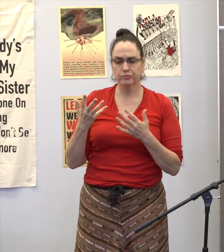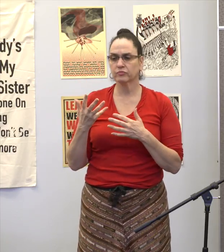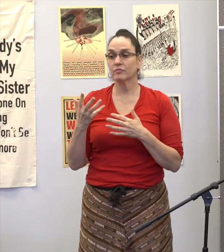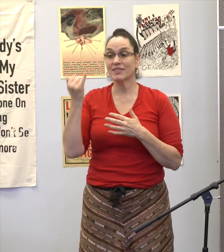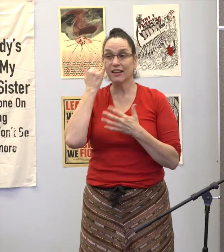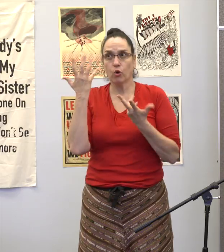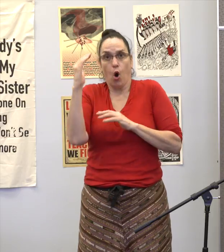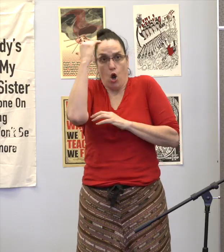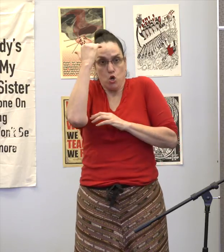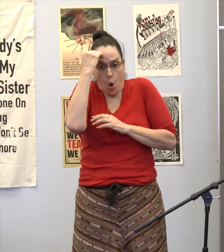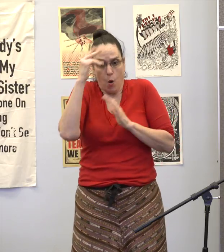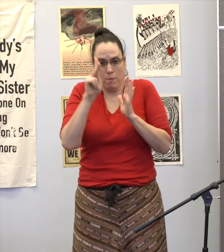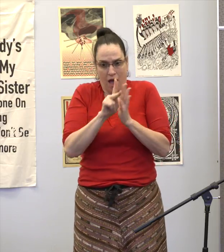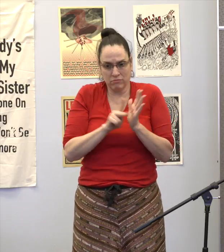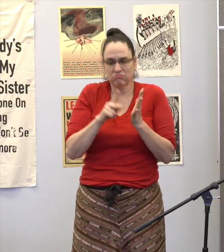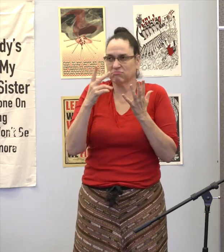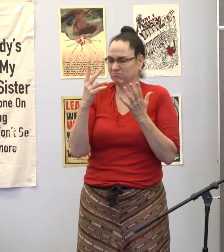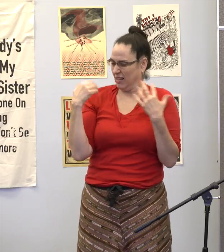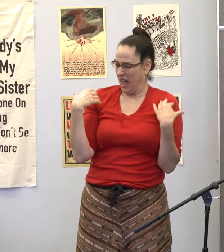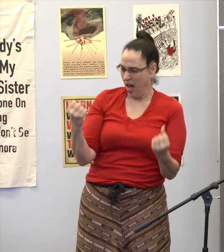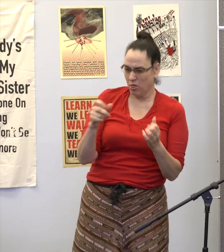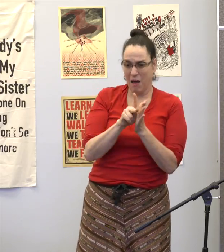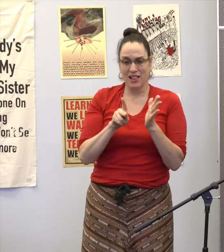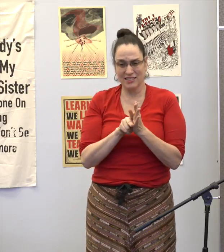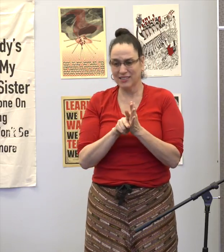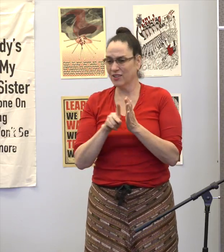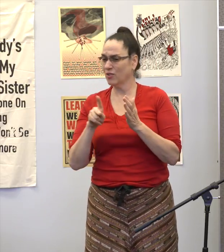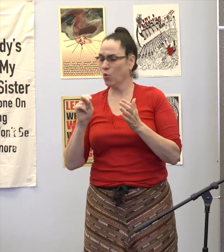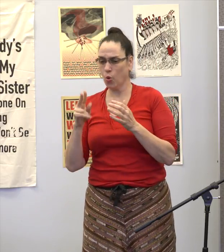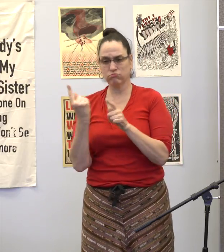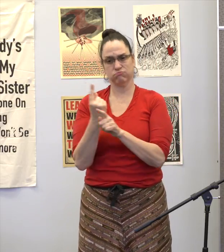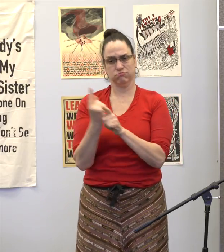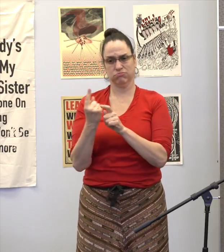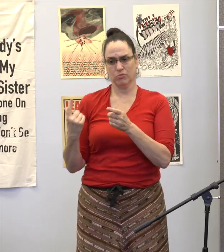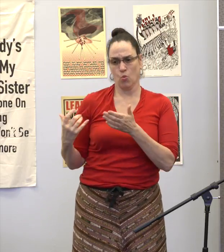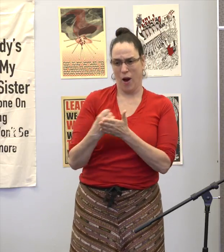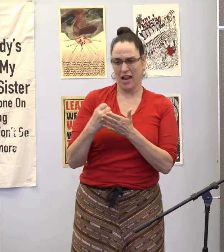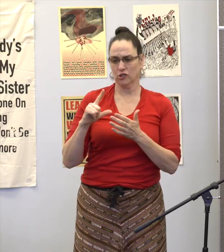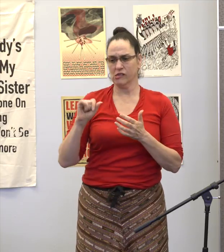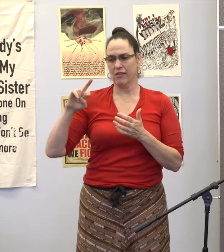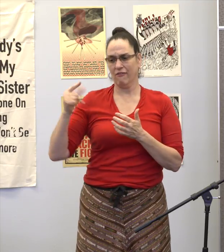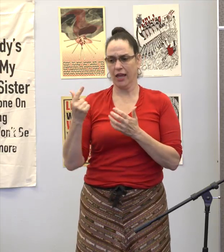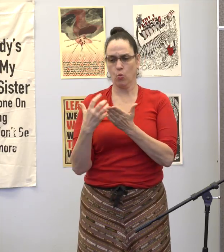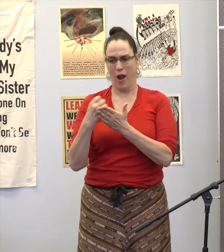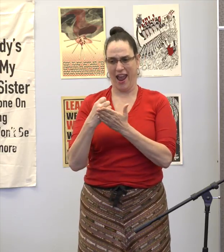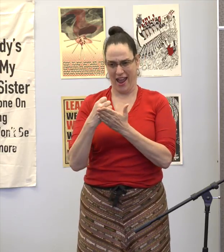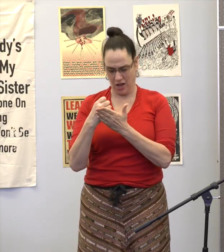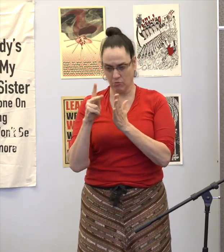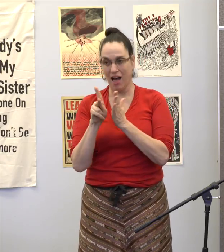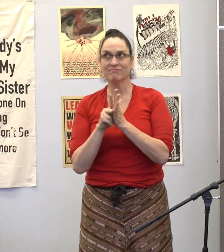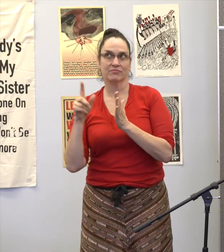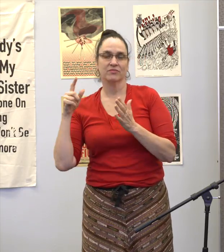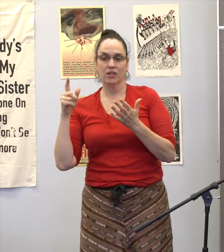a policy, whether it be a health policy or a living wage policy, will have a what's called in the law a disparate